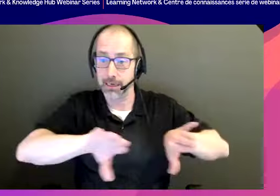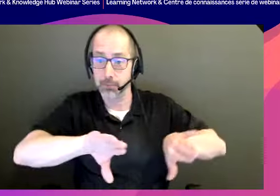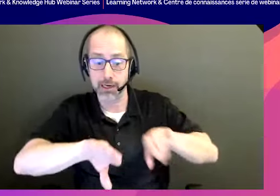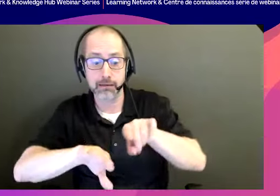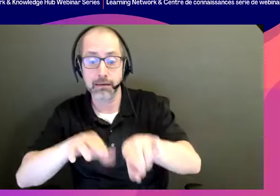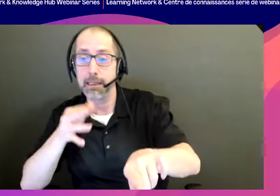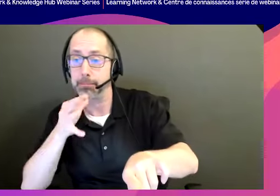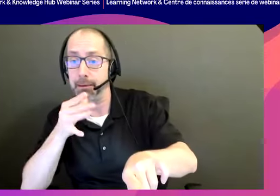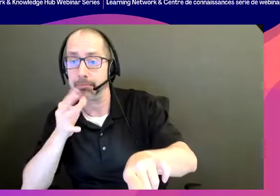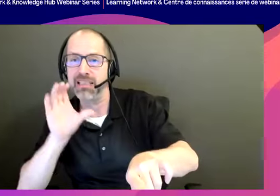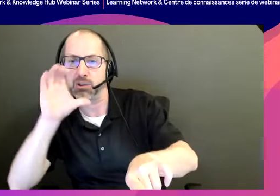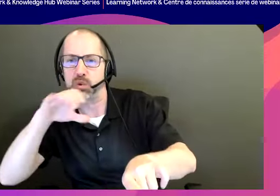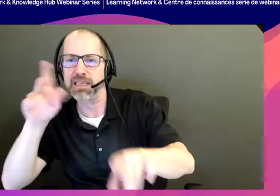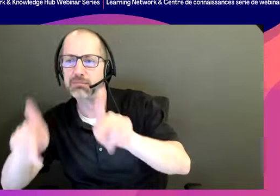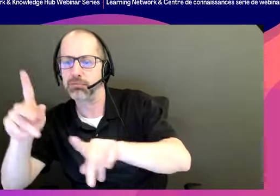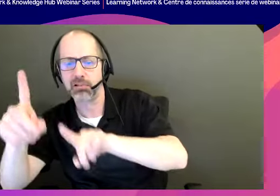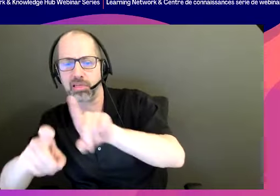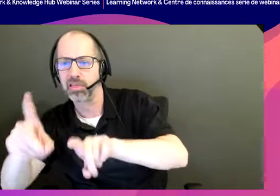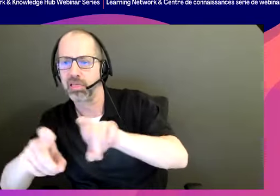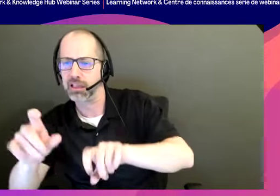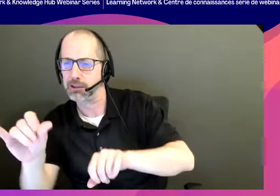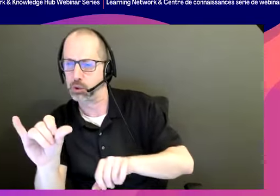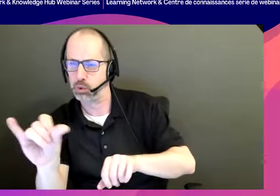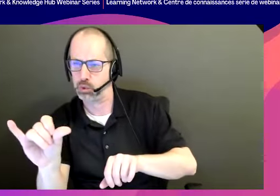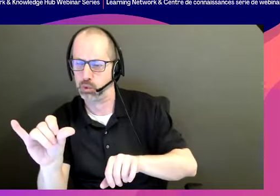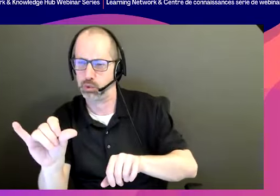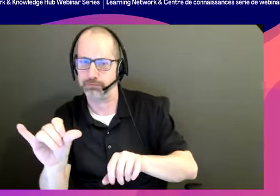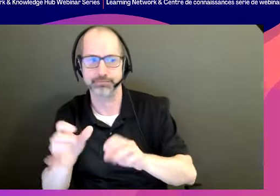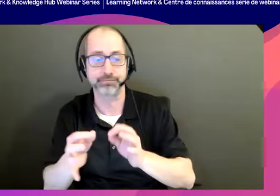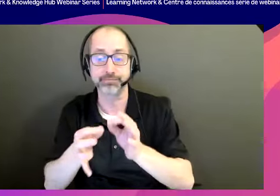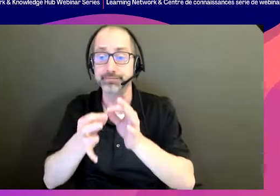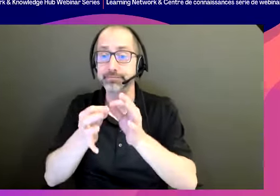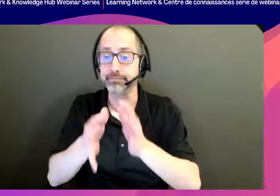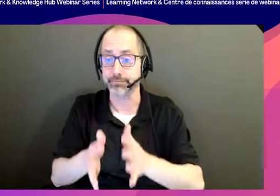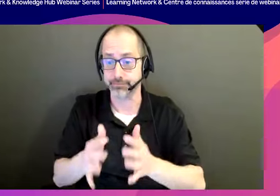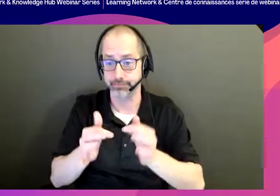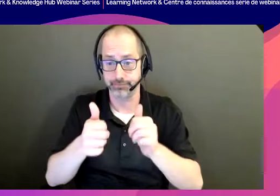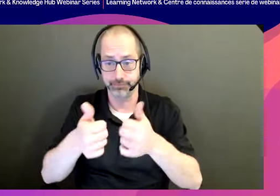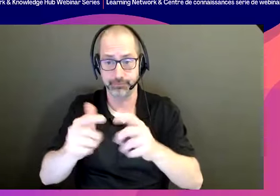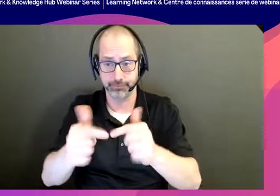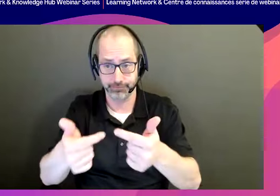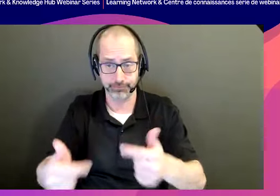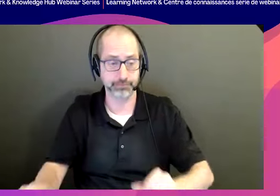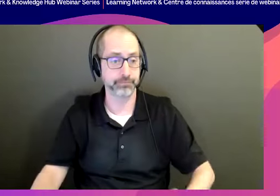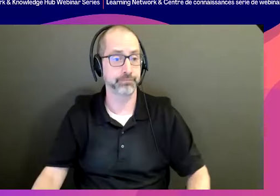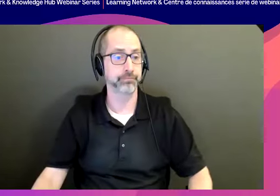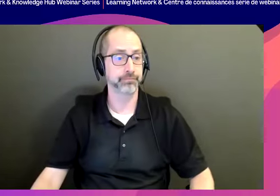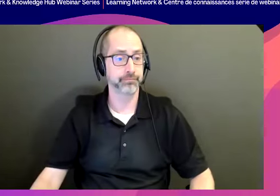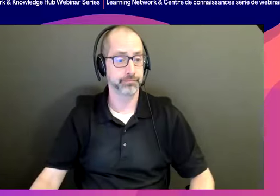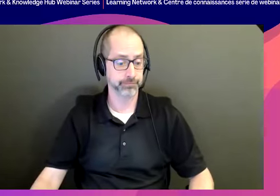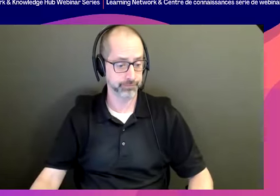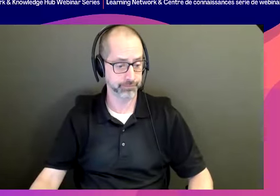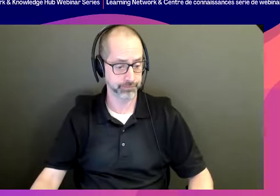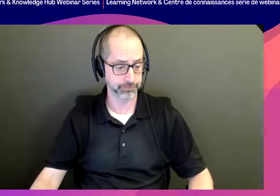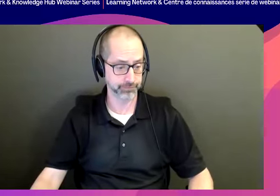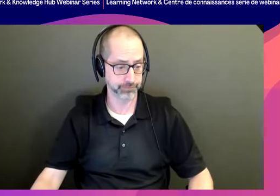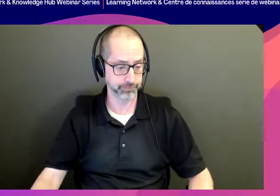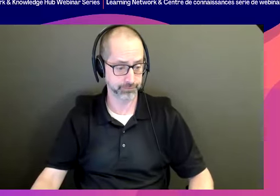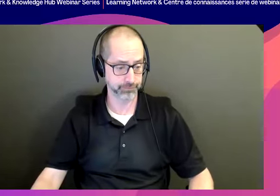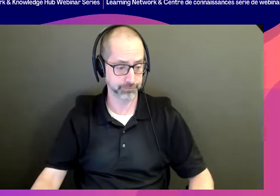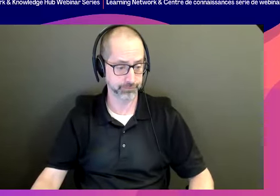strangers as well. And then also in another room or another time, other family members that are in the house, the